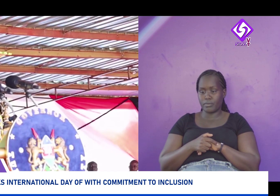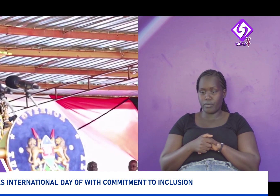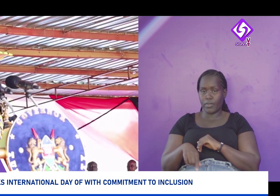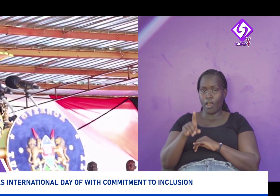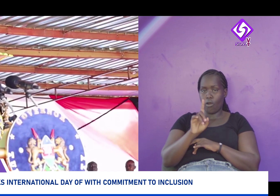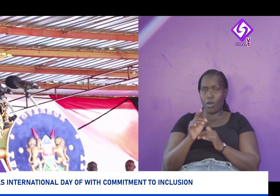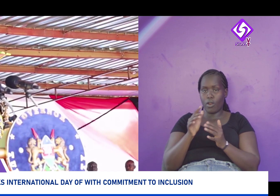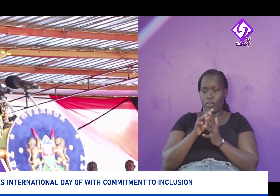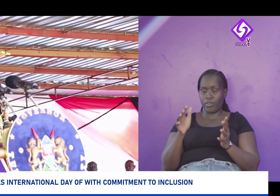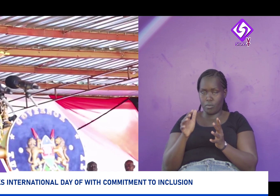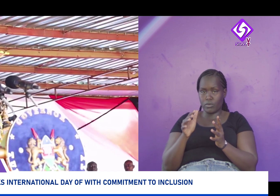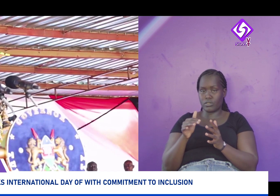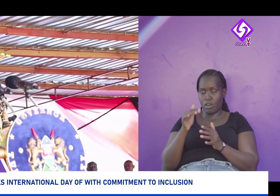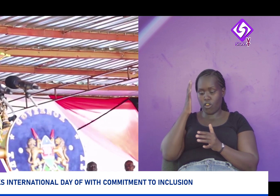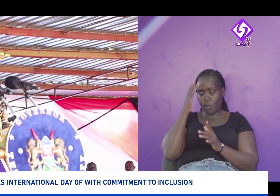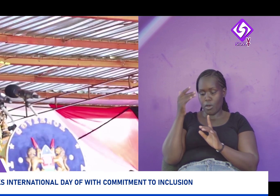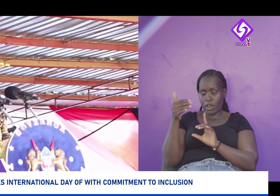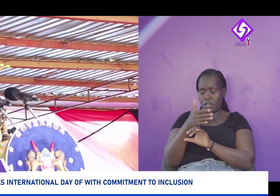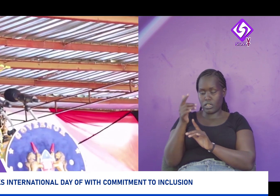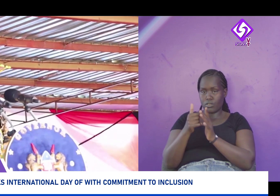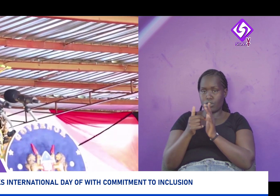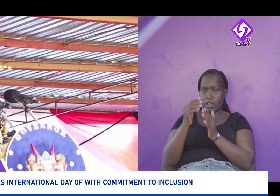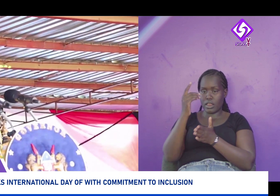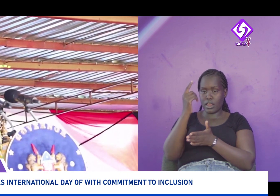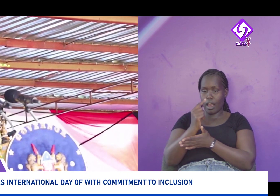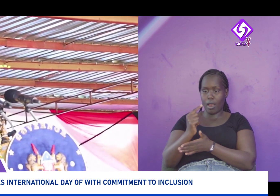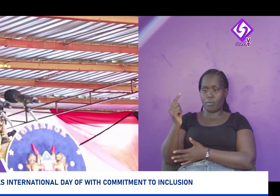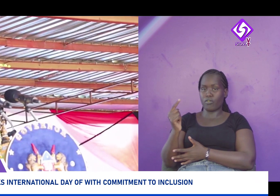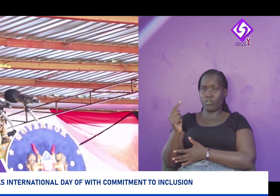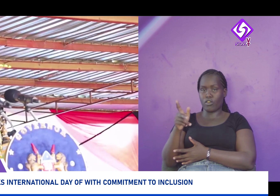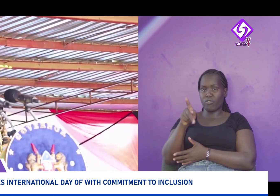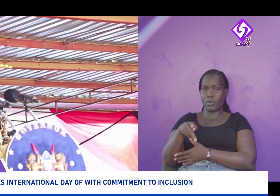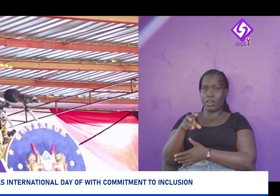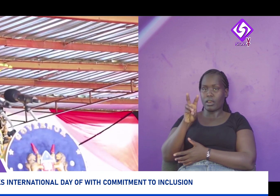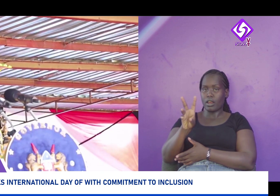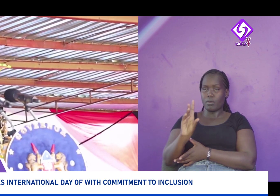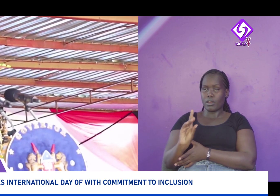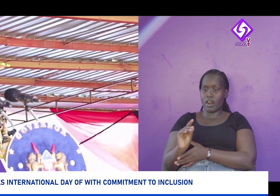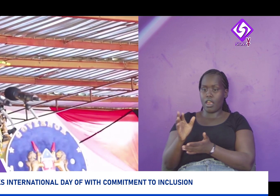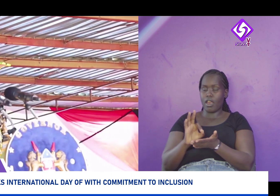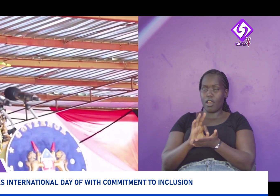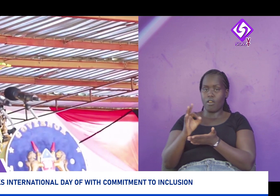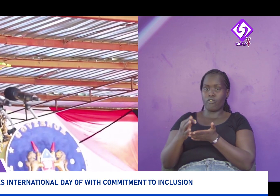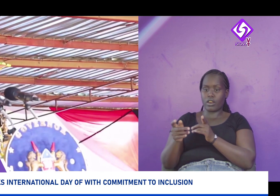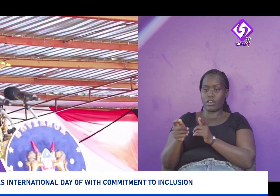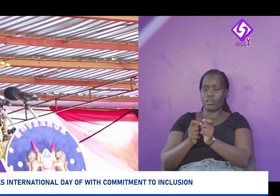notable achievements is the approval of the PWD fund regulation by the County Assembly,